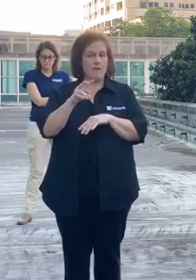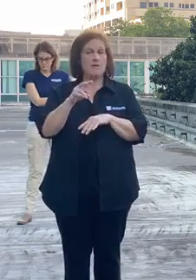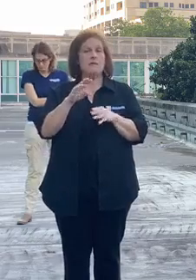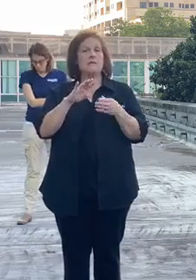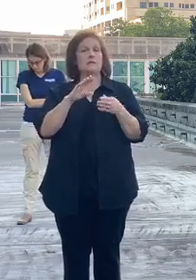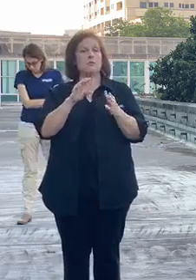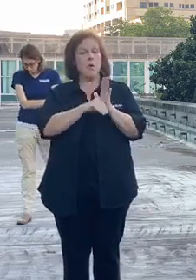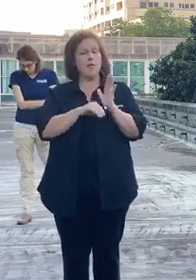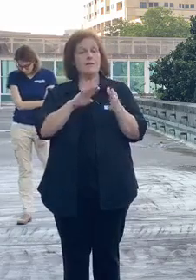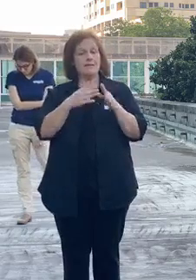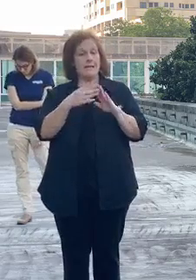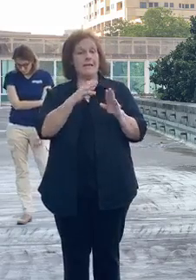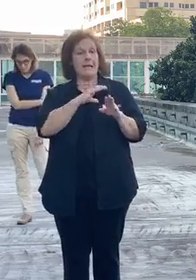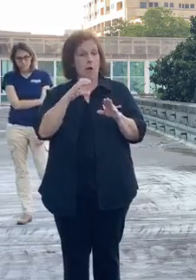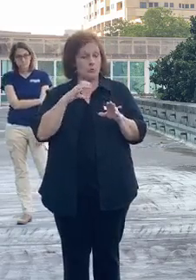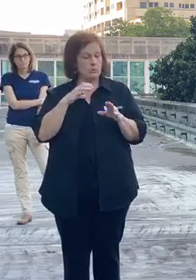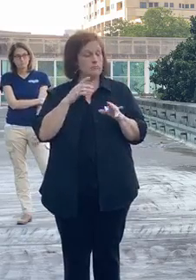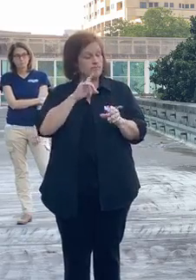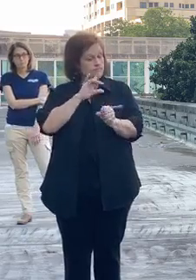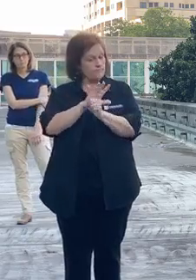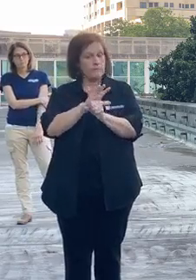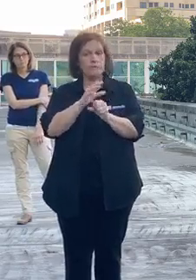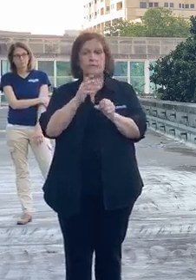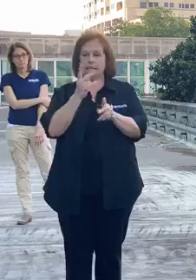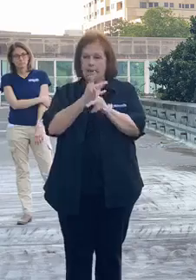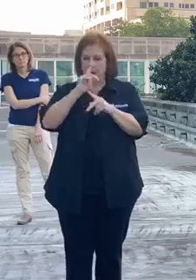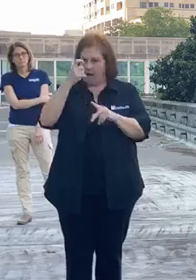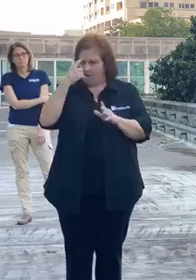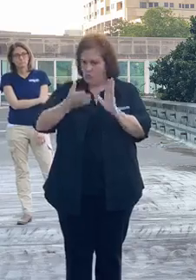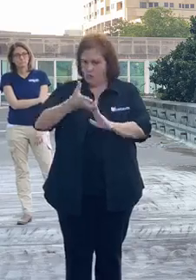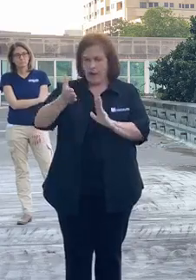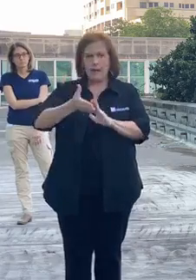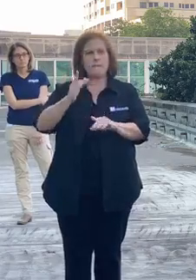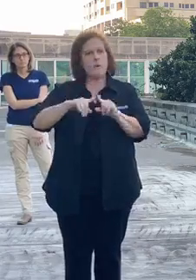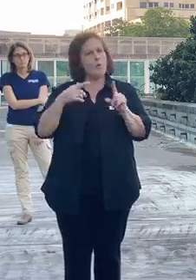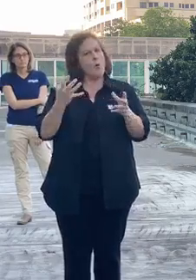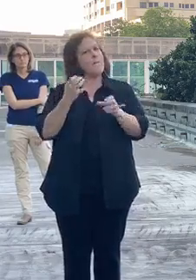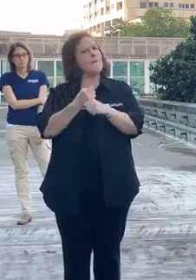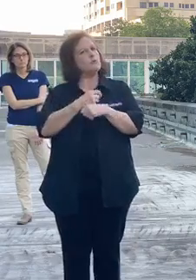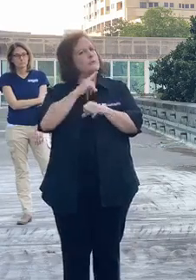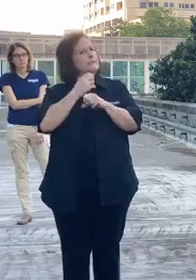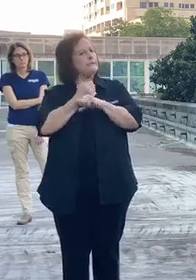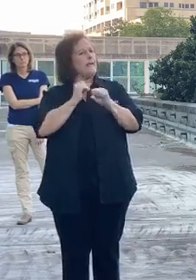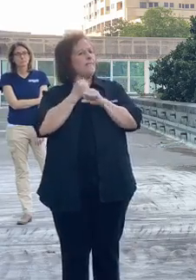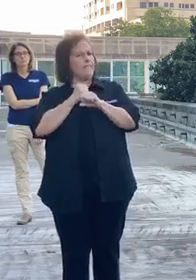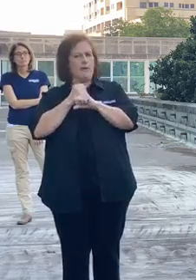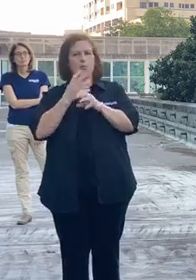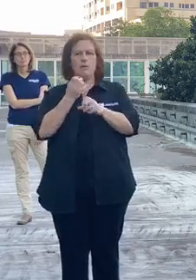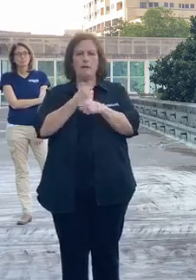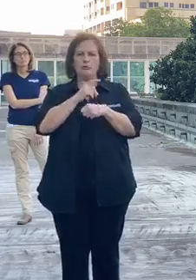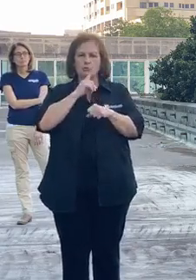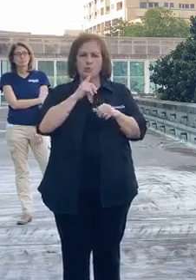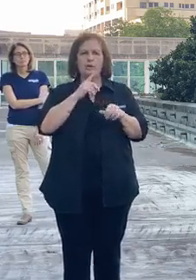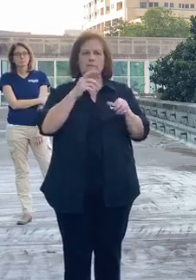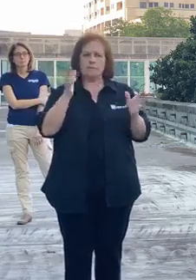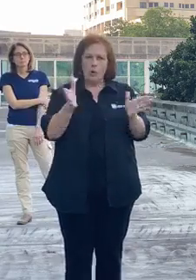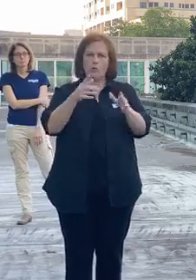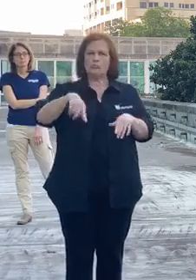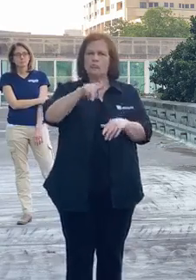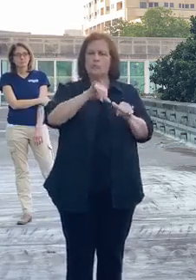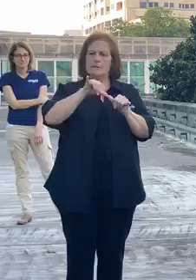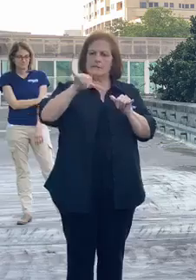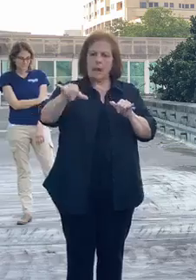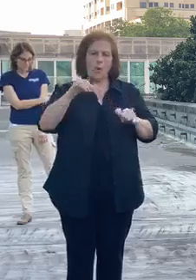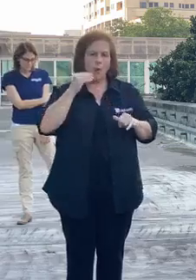Orleans City Council, of course, is committed to keeping government running, but we want to do it safely, and we want to continue to encourage everyone to stay at home. Thank you so